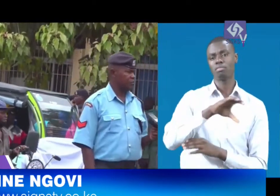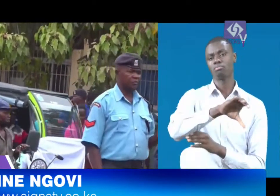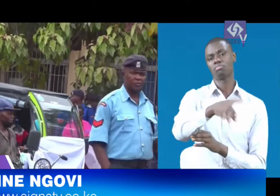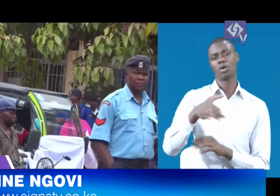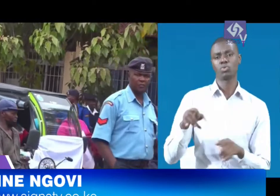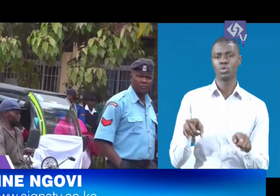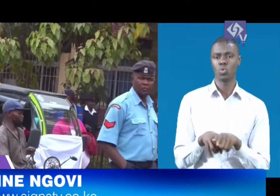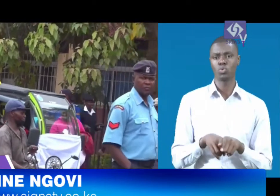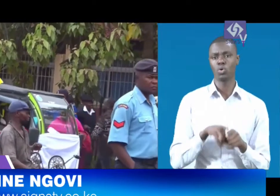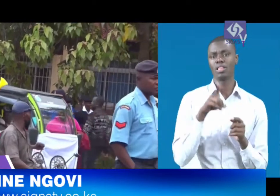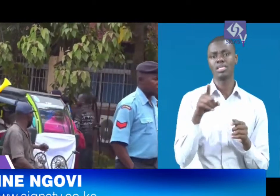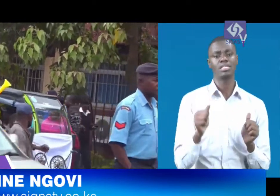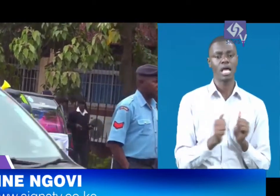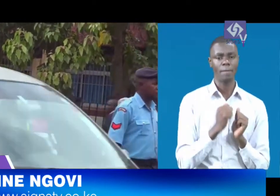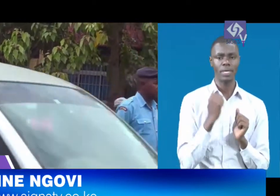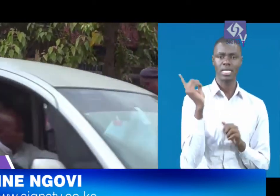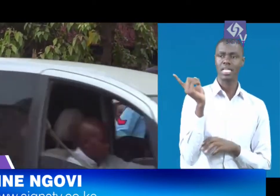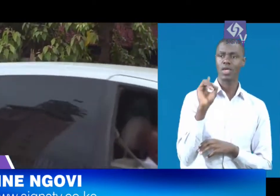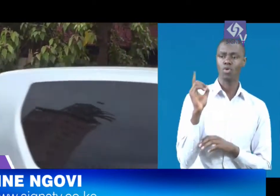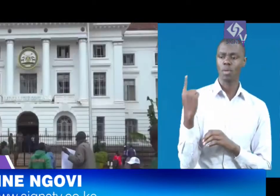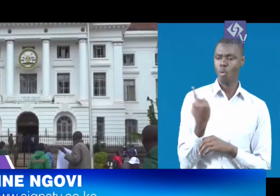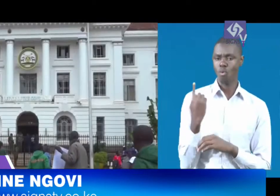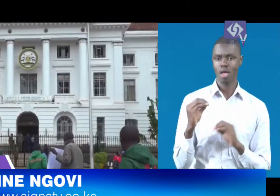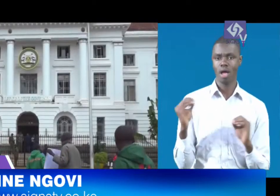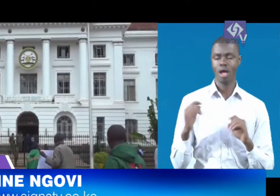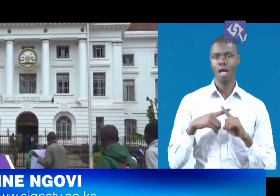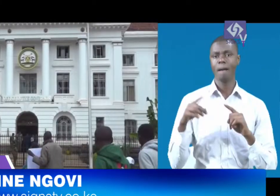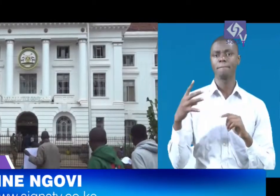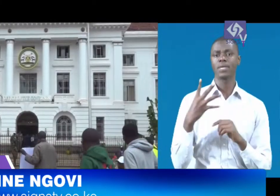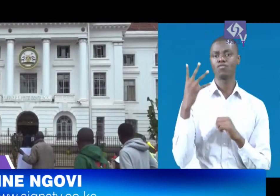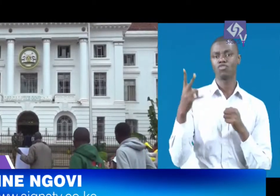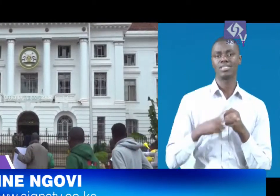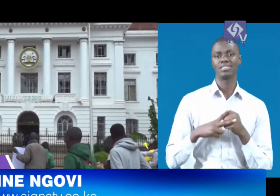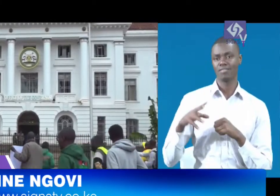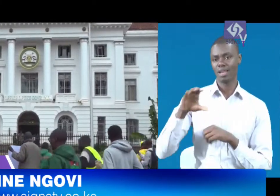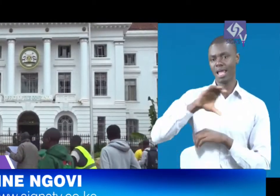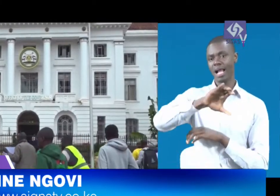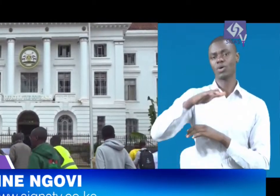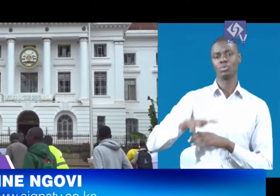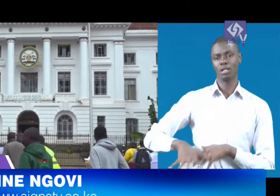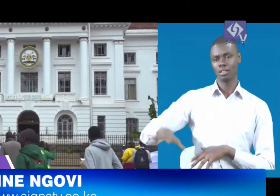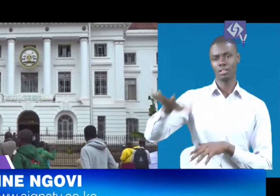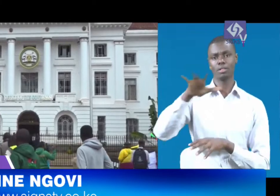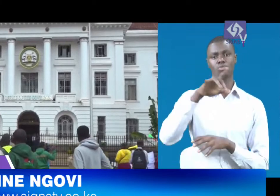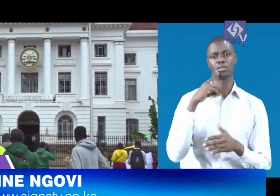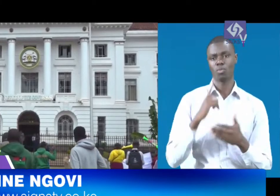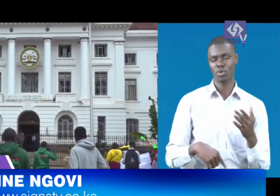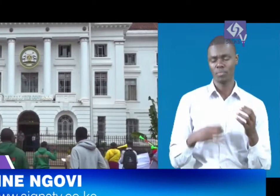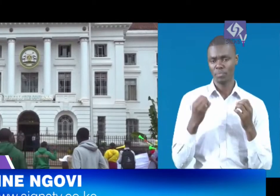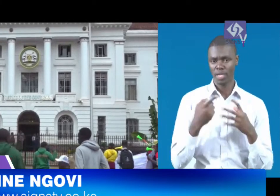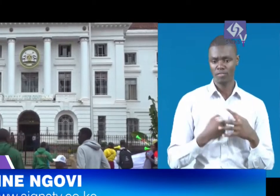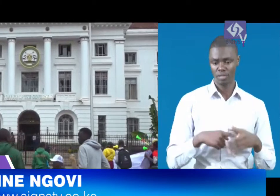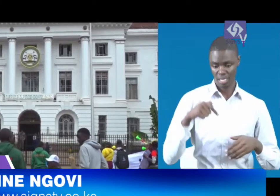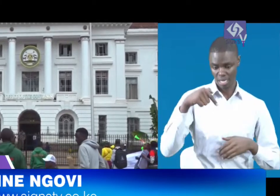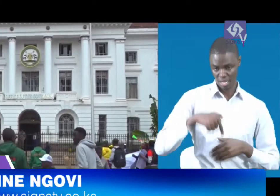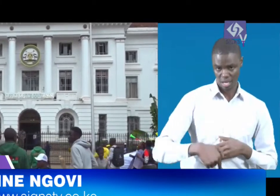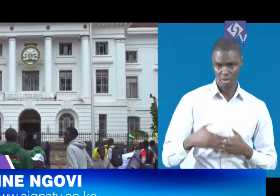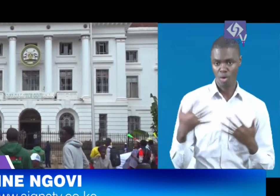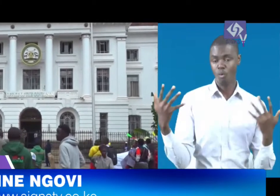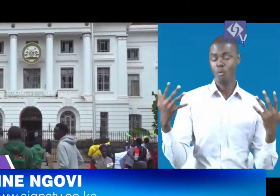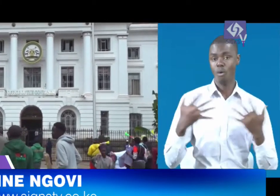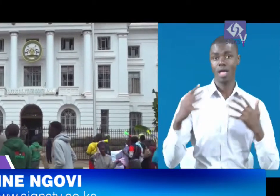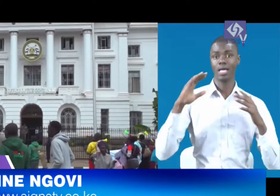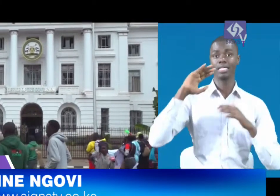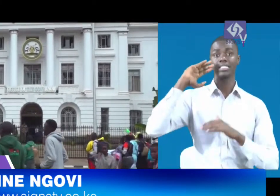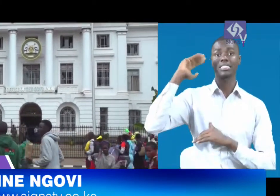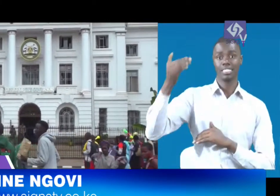well. This is not what's happening in Nairobi. It's happening all around us. And we are saying that if it starts here, where the capital is, and